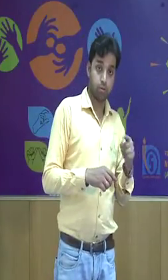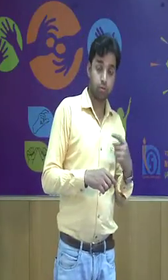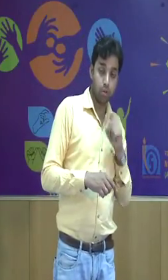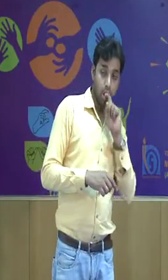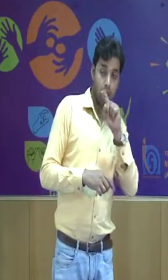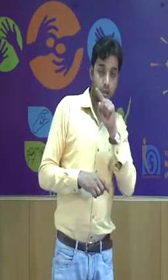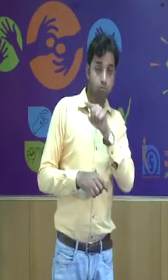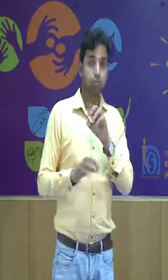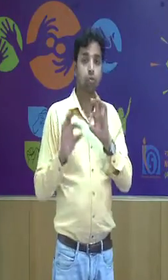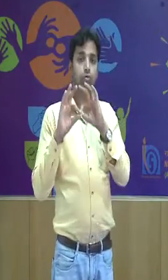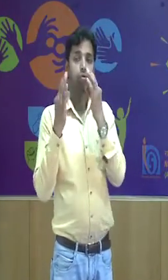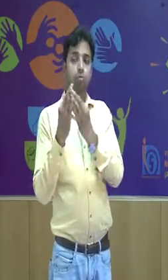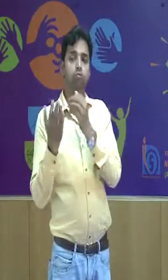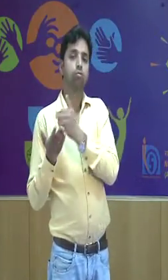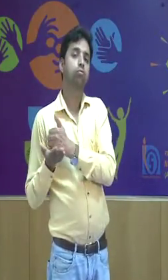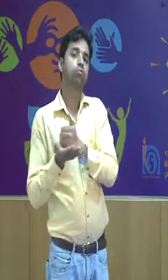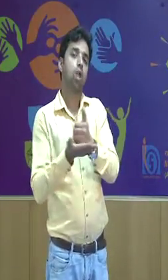family members' help.